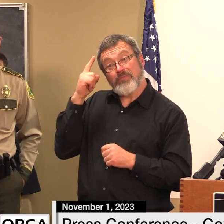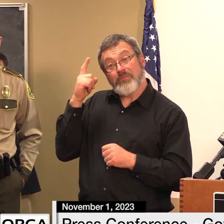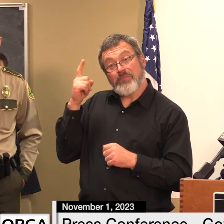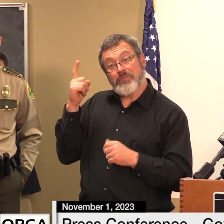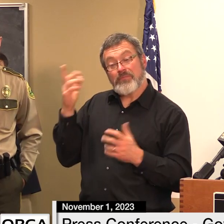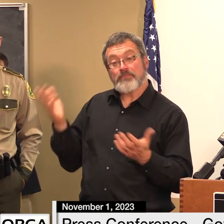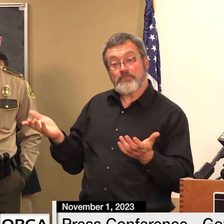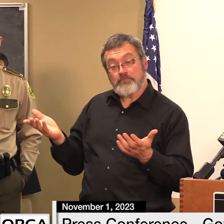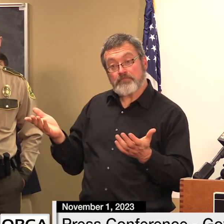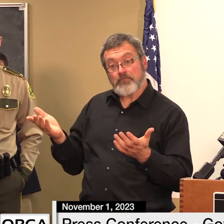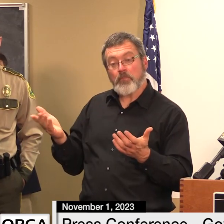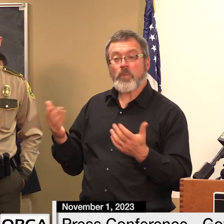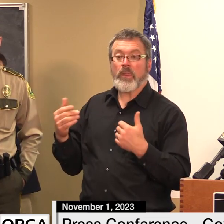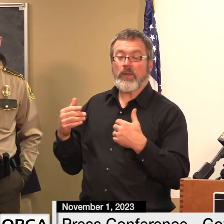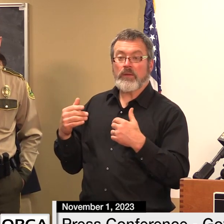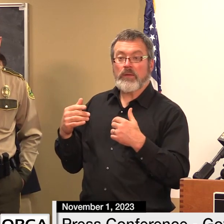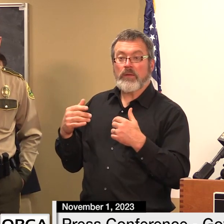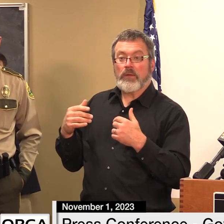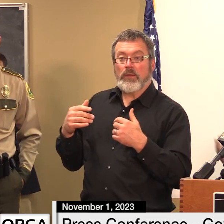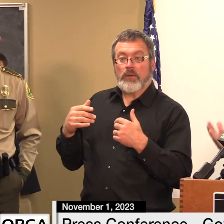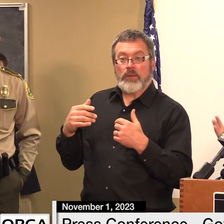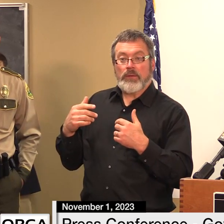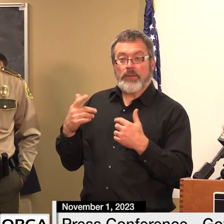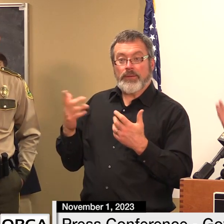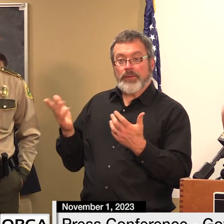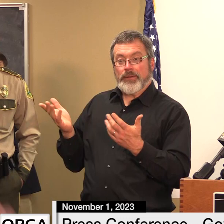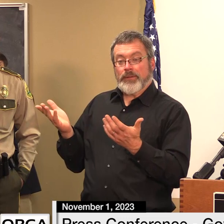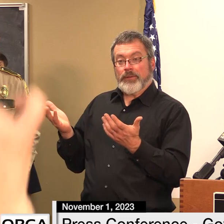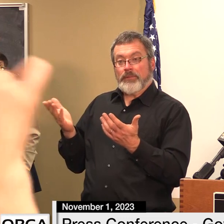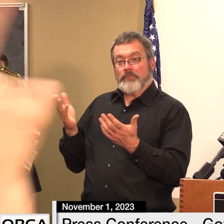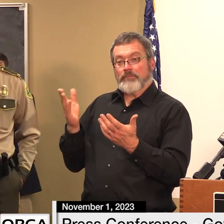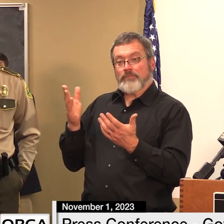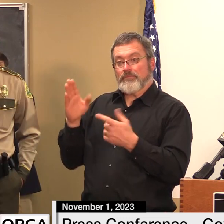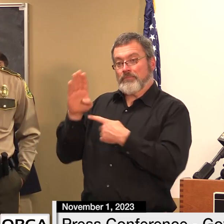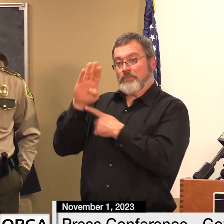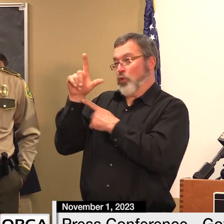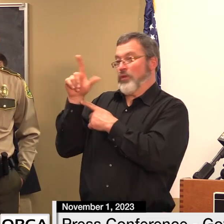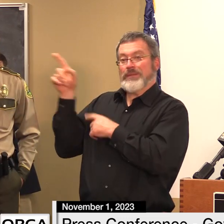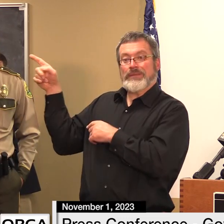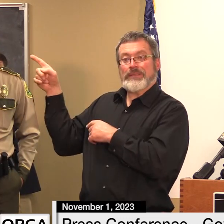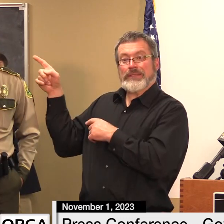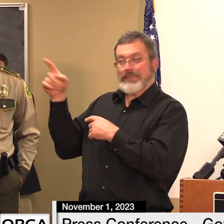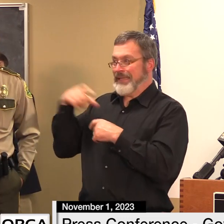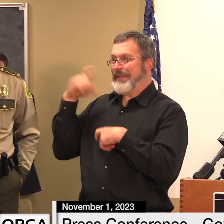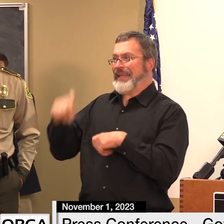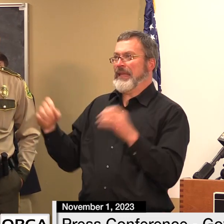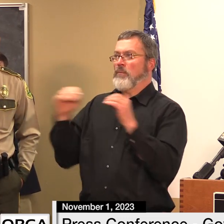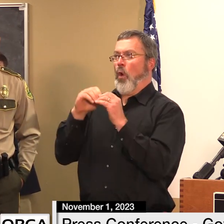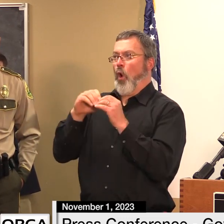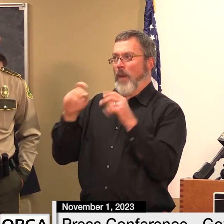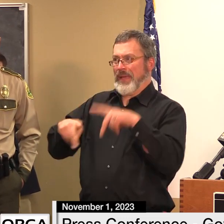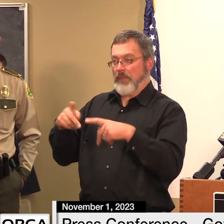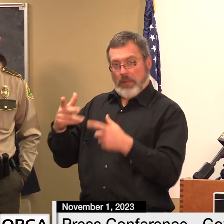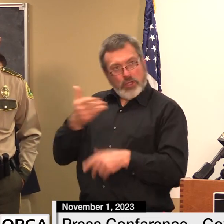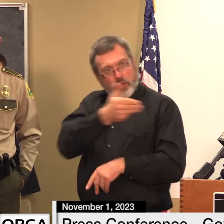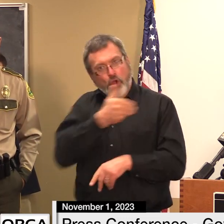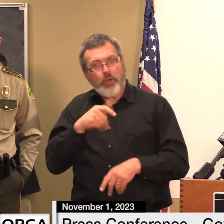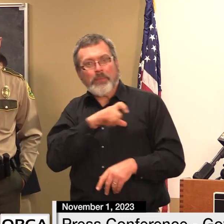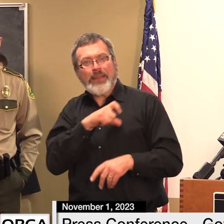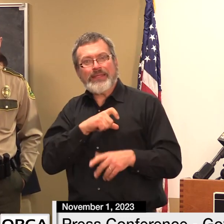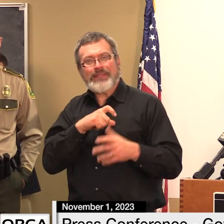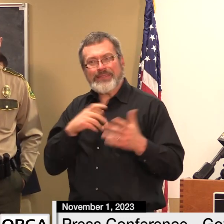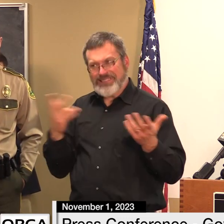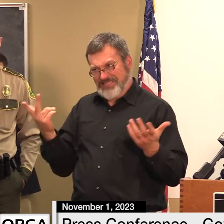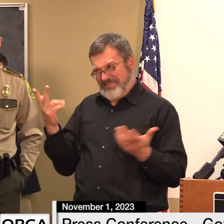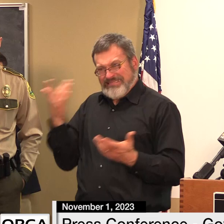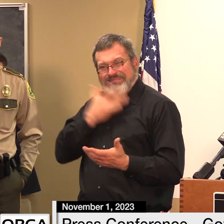are not exactly. Burlington was just mentioned as well. They're down on the number of officers on the